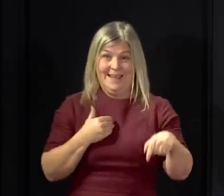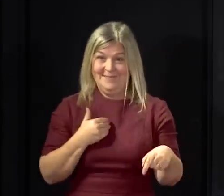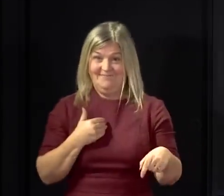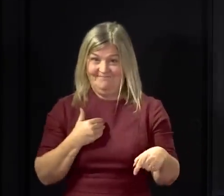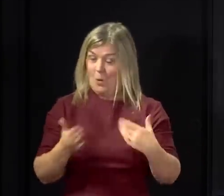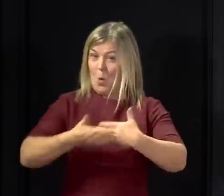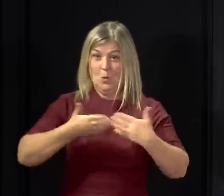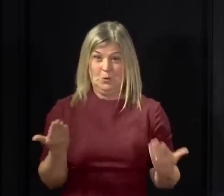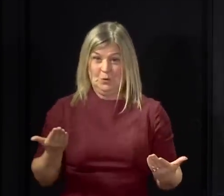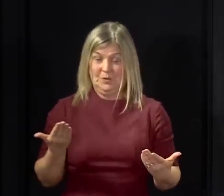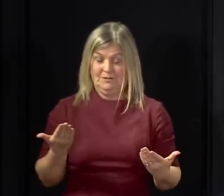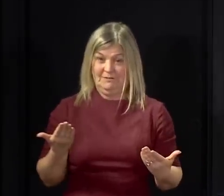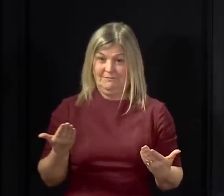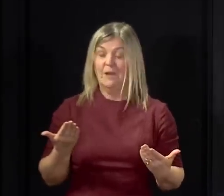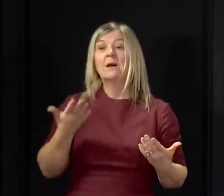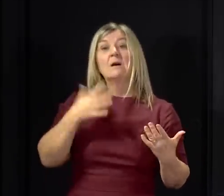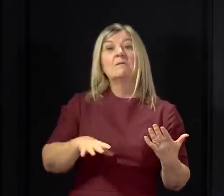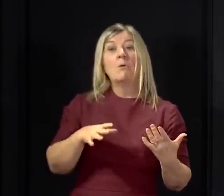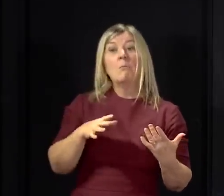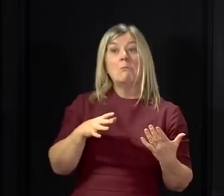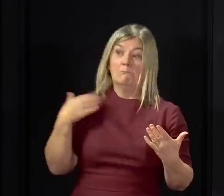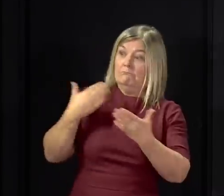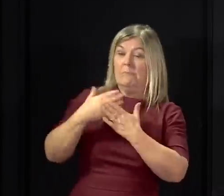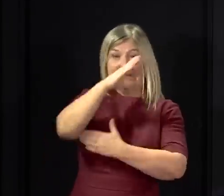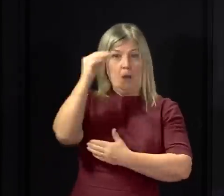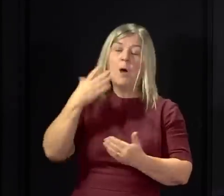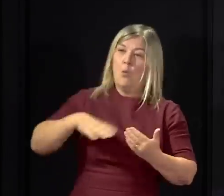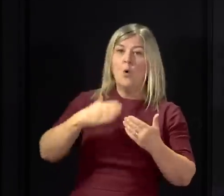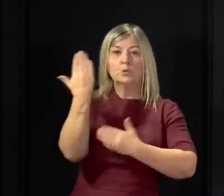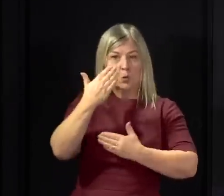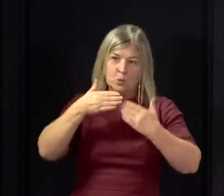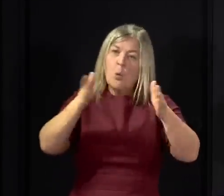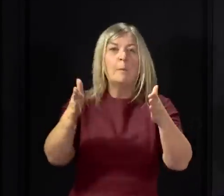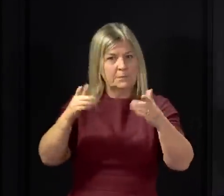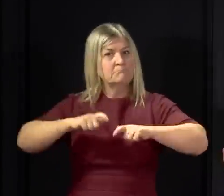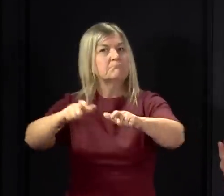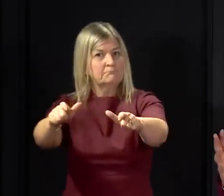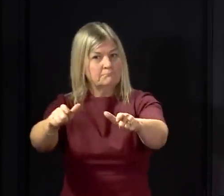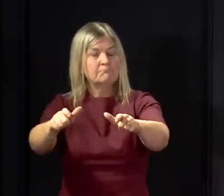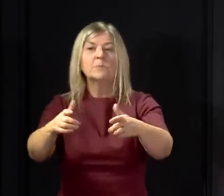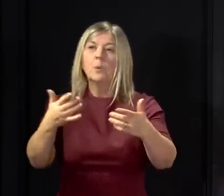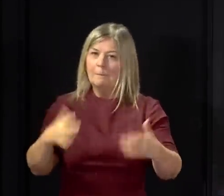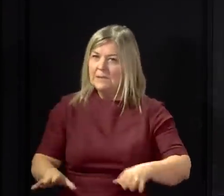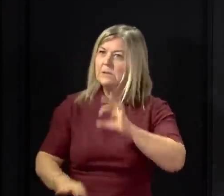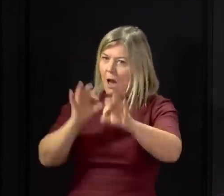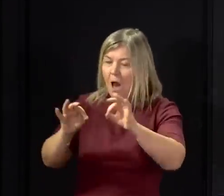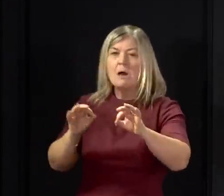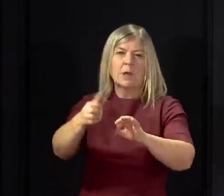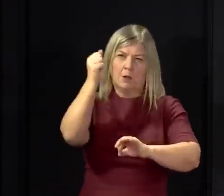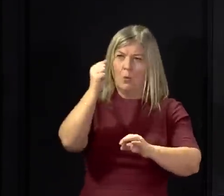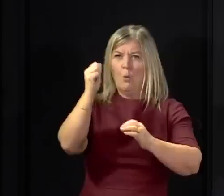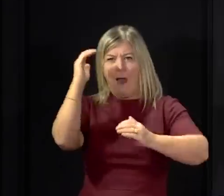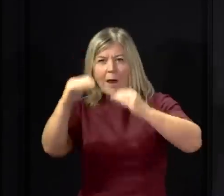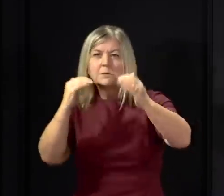determined to keep schools open, and that remains our determination as far as we possibly can. And we've asked people, adults, to bear a greater burden